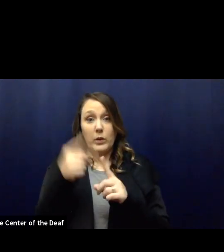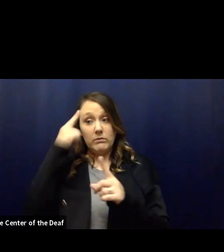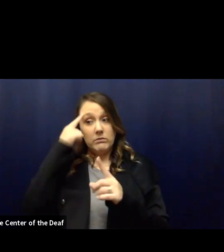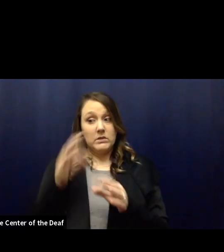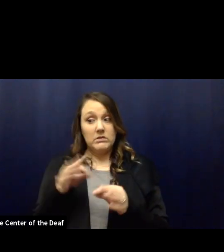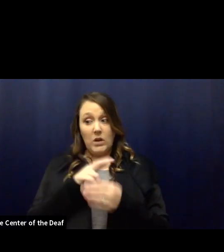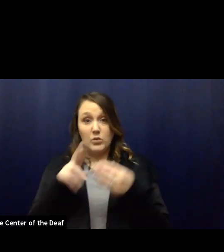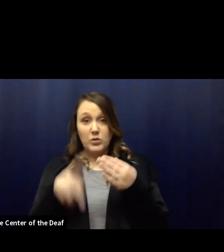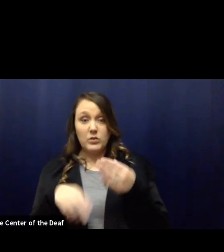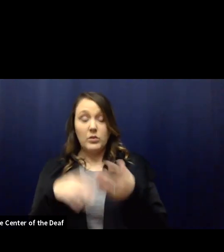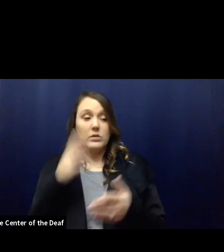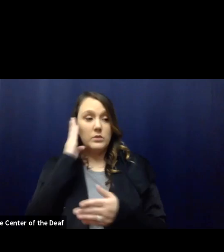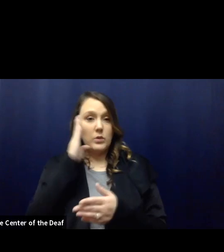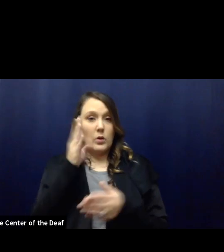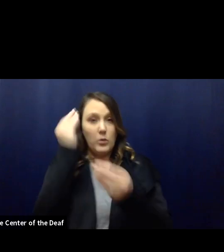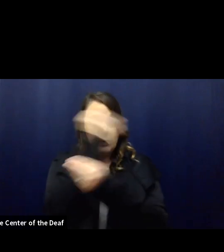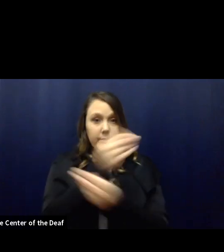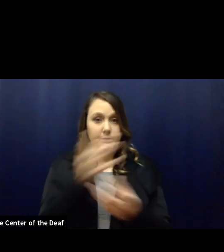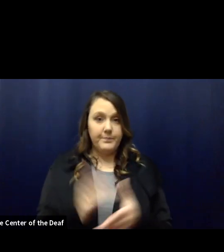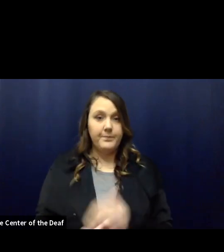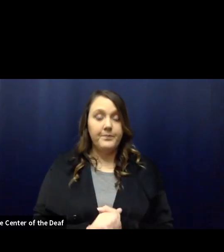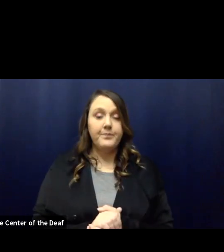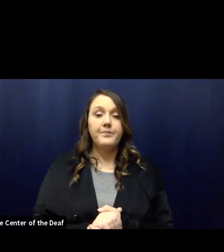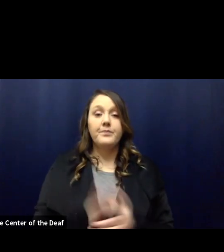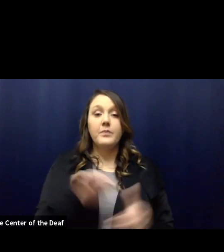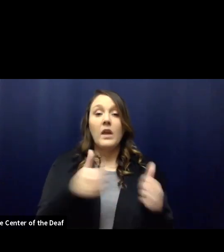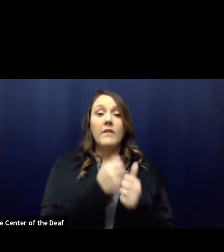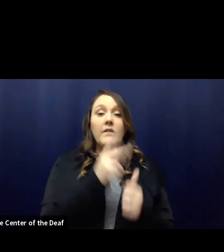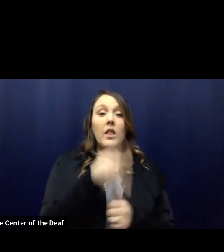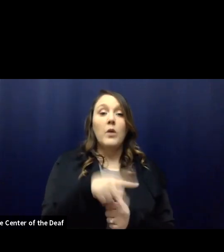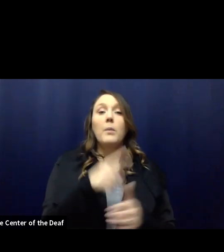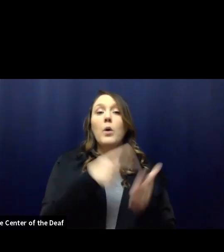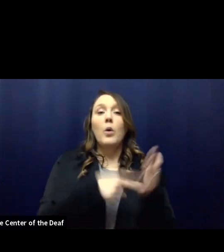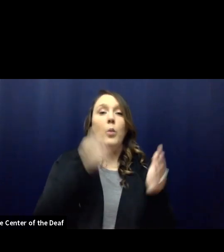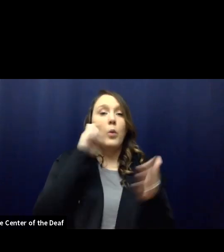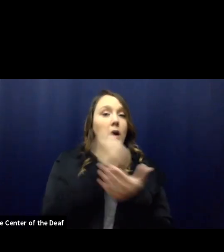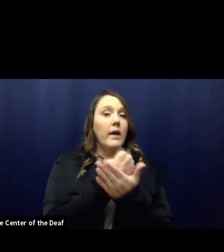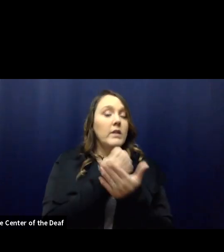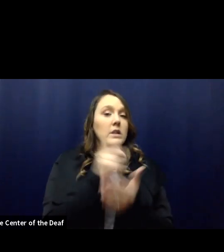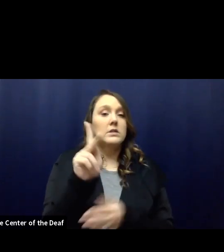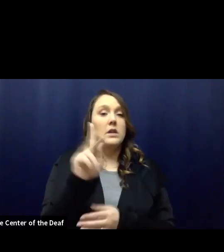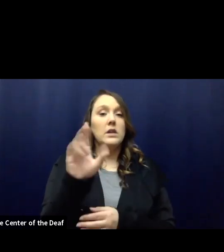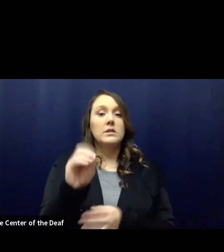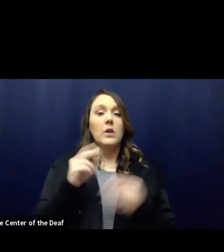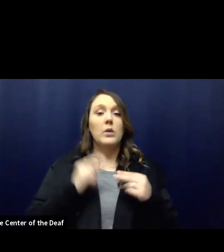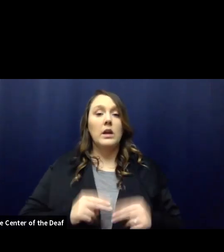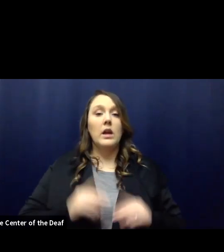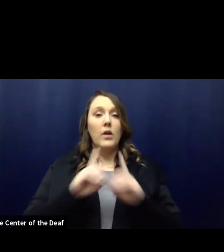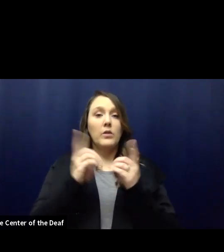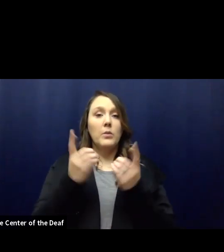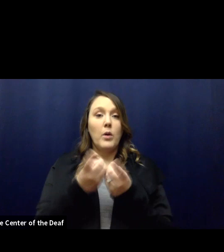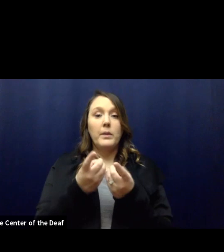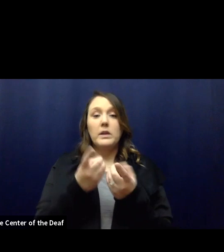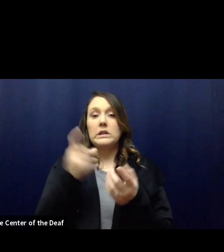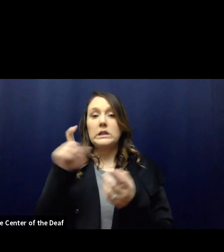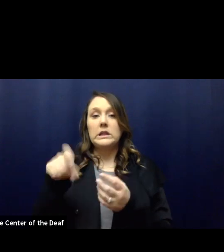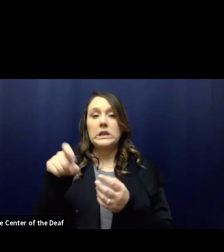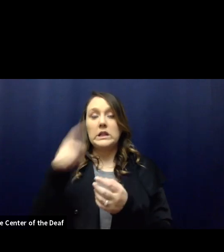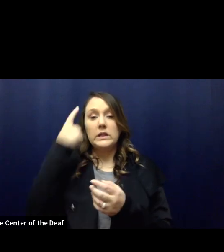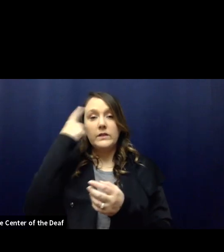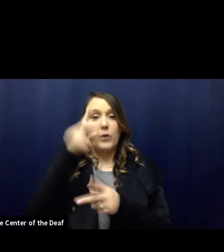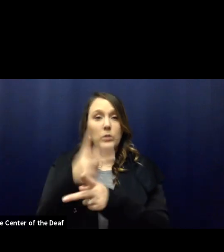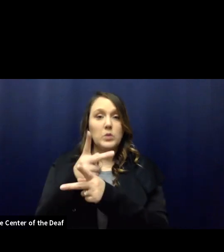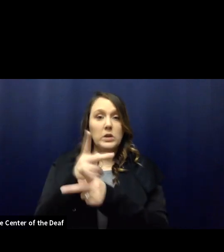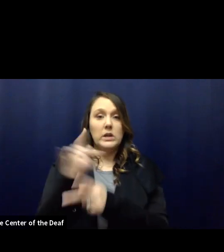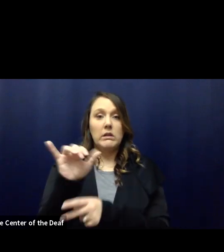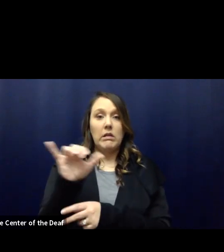well. Her follow-up question is, what evidence would the Knox County Health Department need to treat the virus as airborne? We are going to